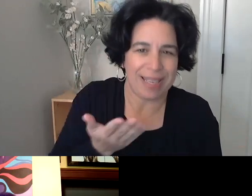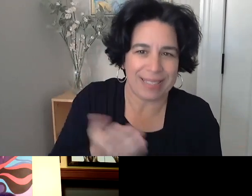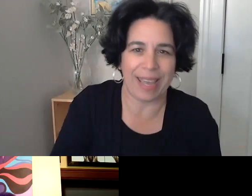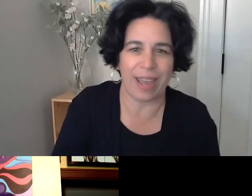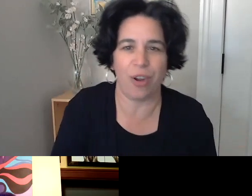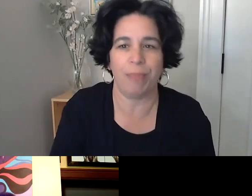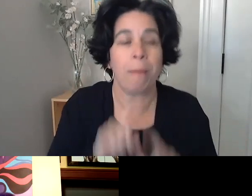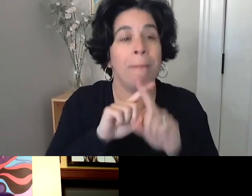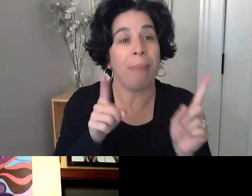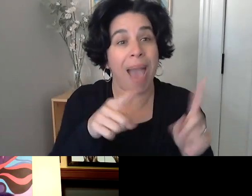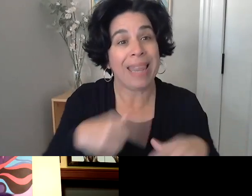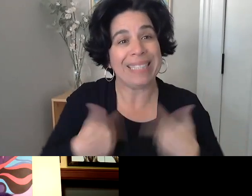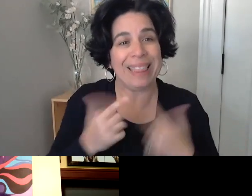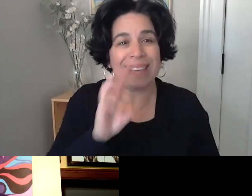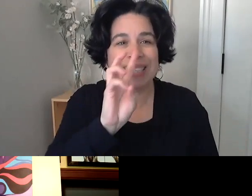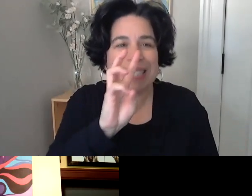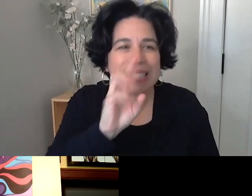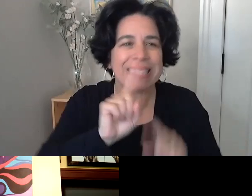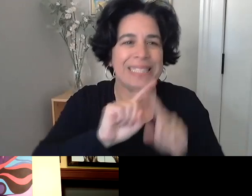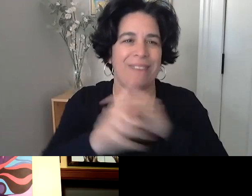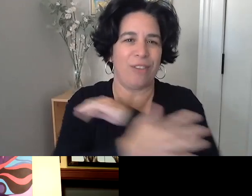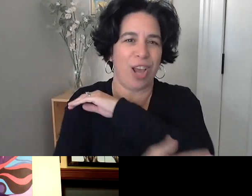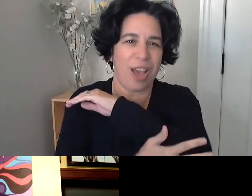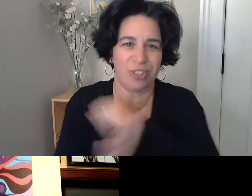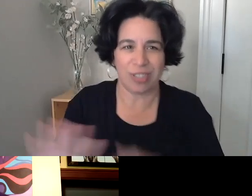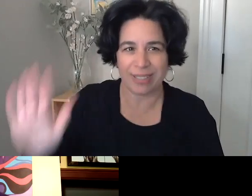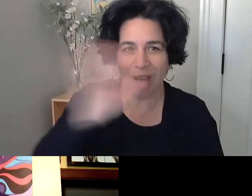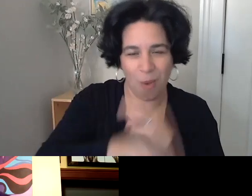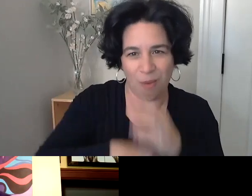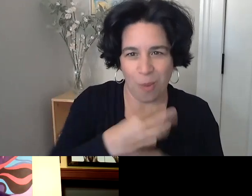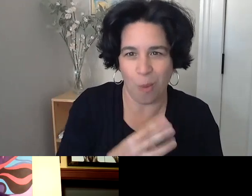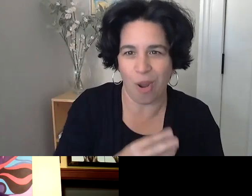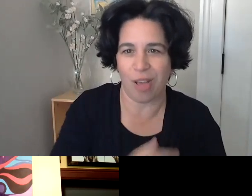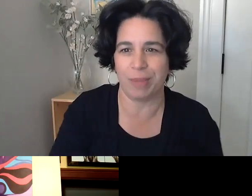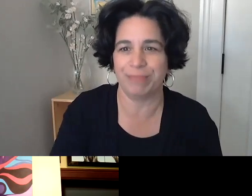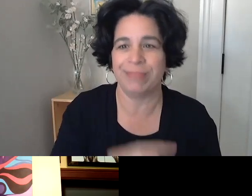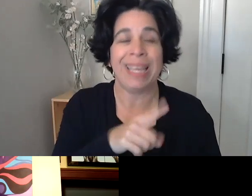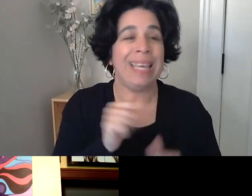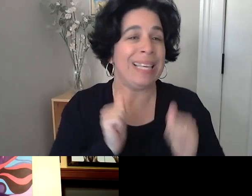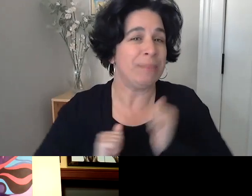raised here in Rochester. However, he has lived in 6 different countries.